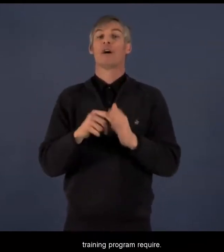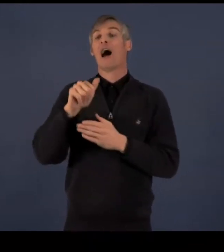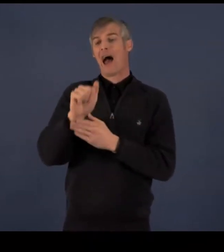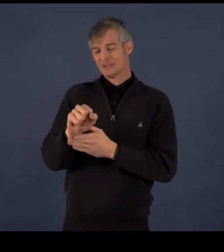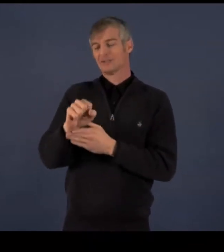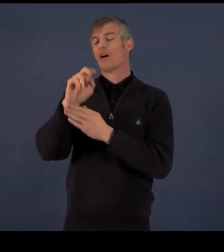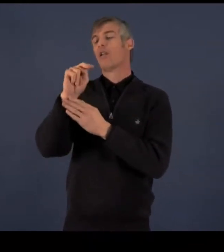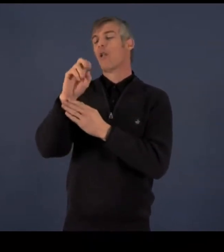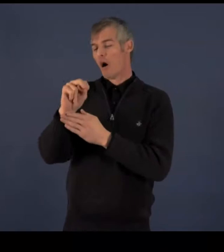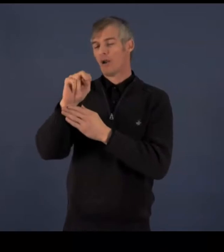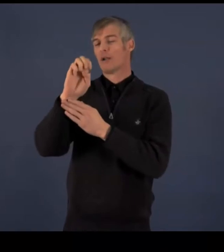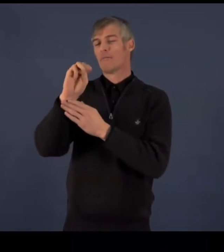requirements.